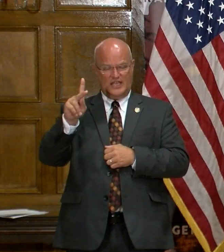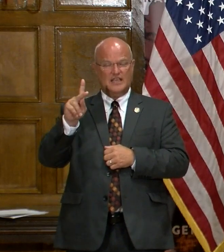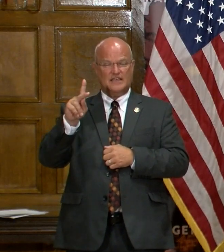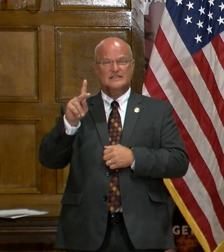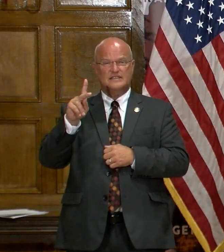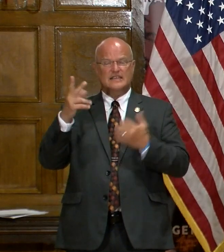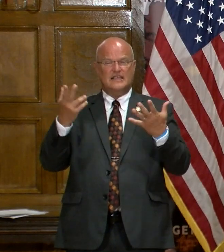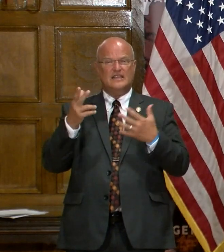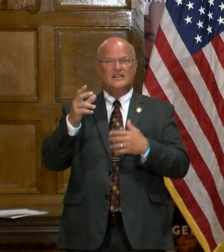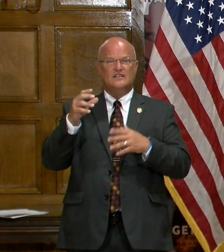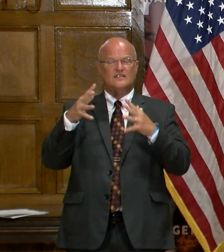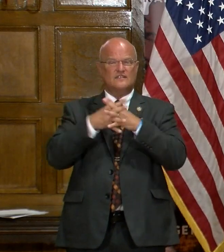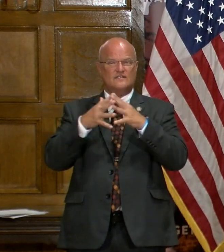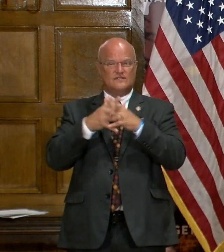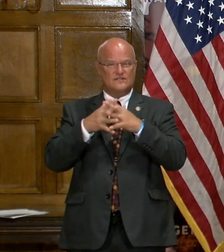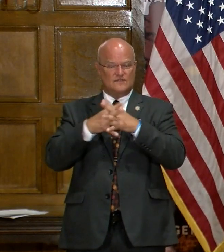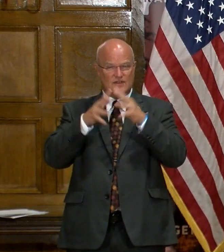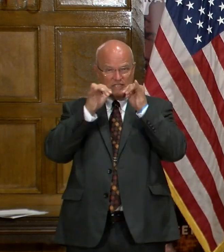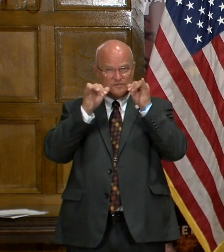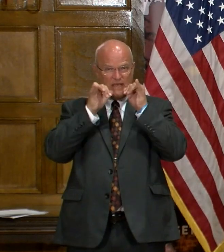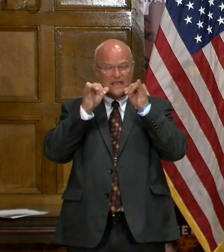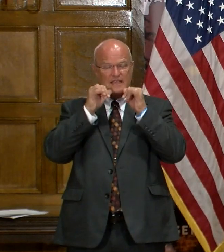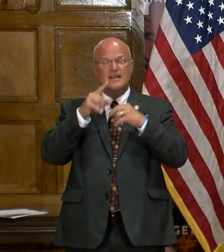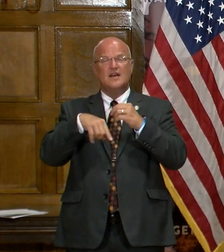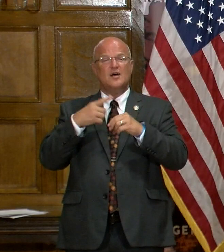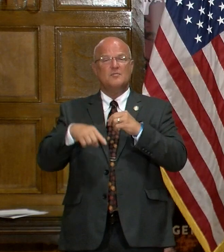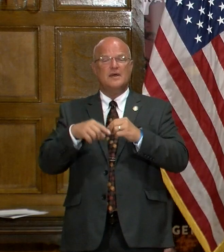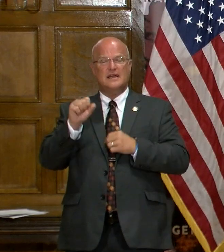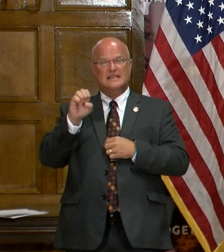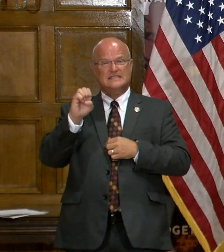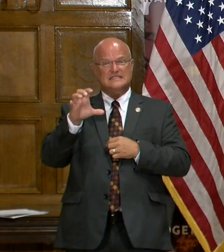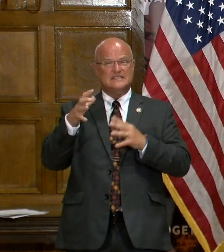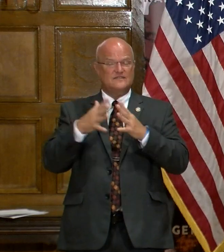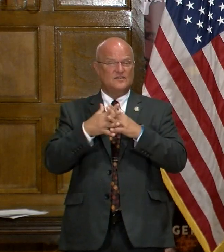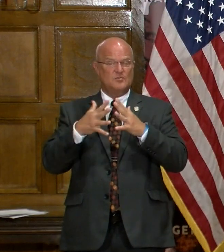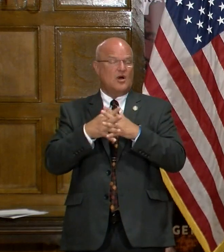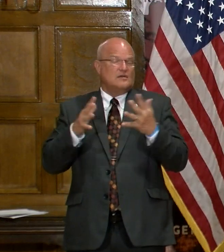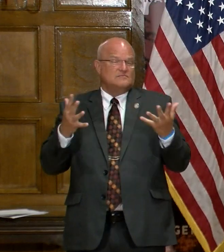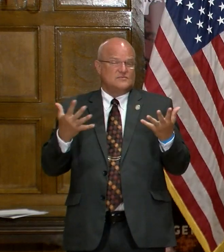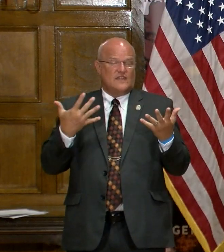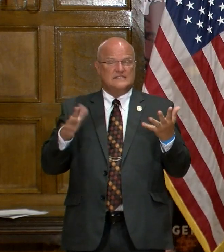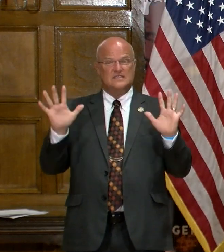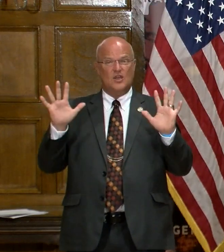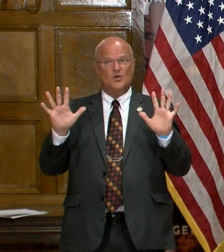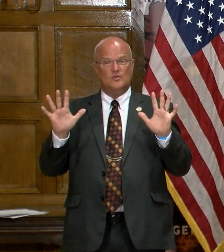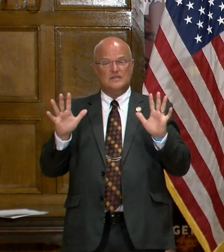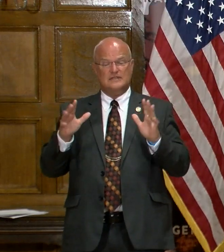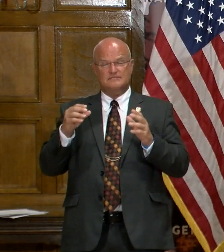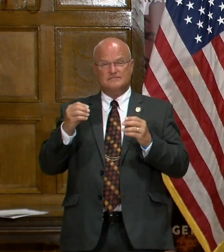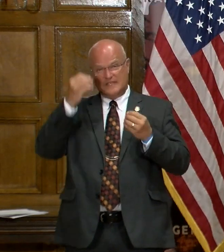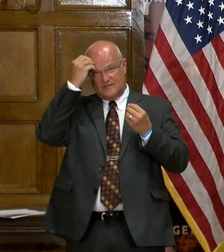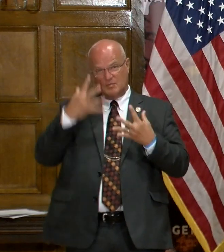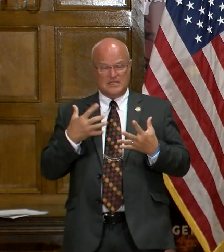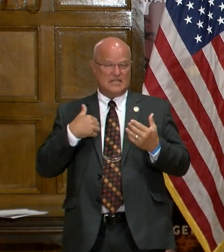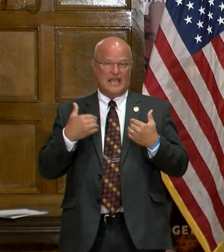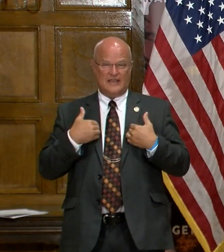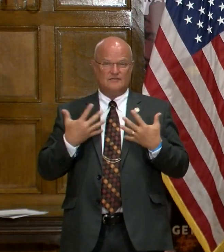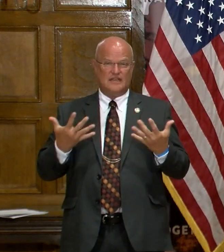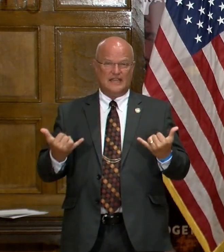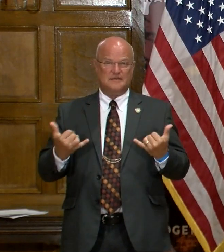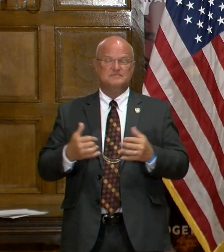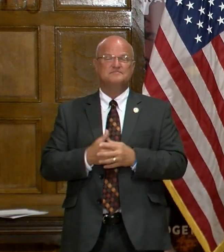SEC football, and so that's the only inside information that I have.